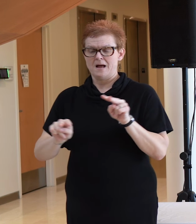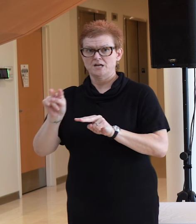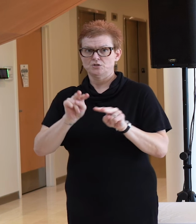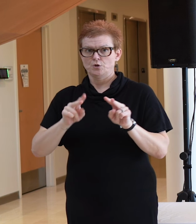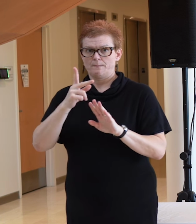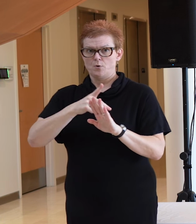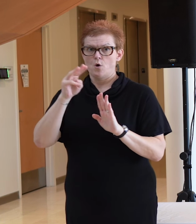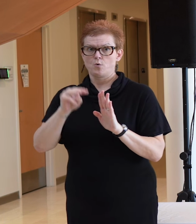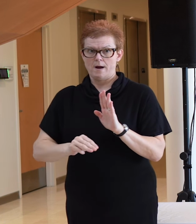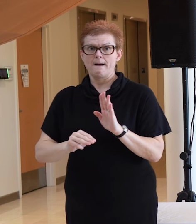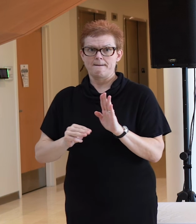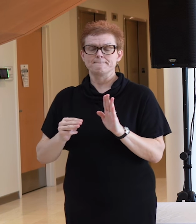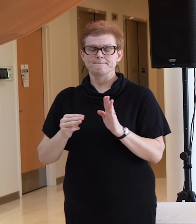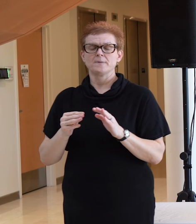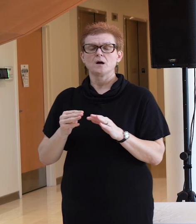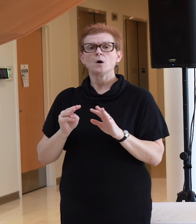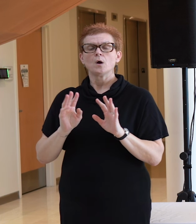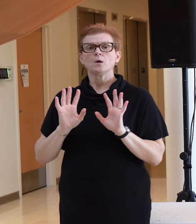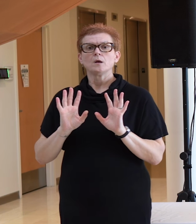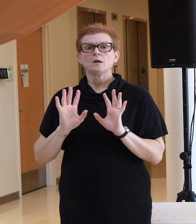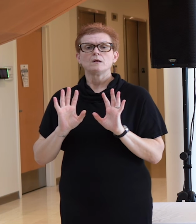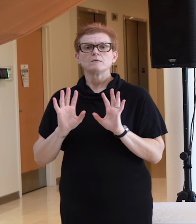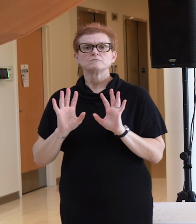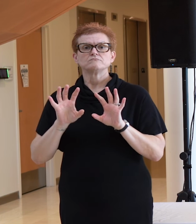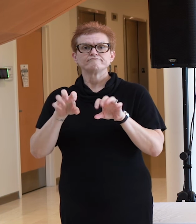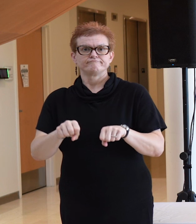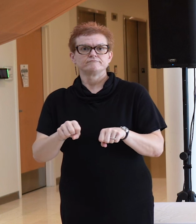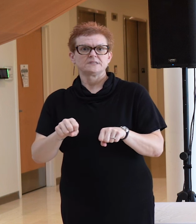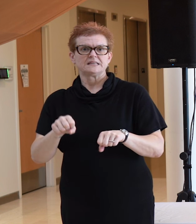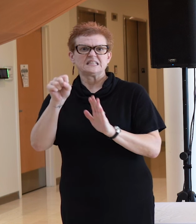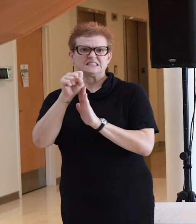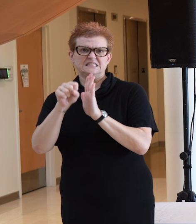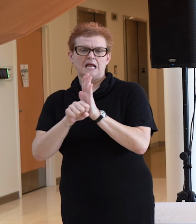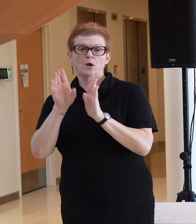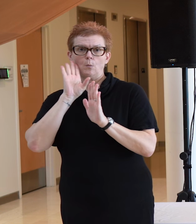is expected to take over the county's monitoring program later this year.